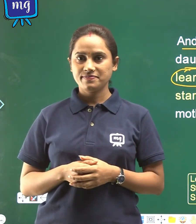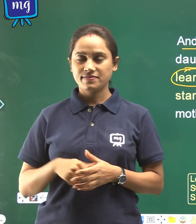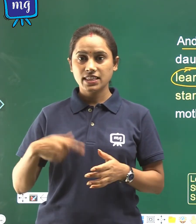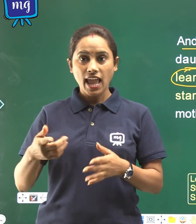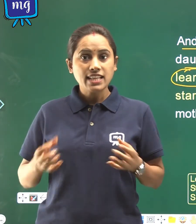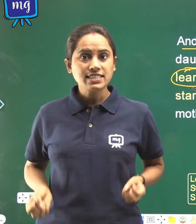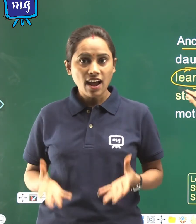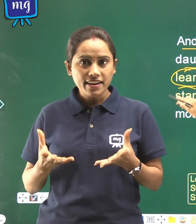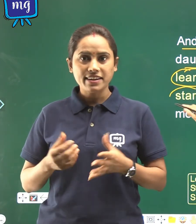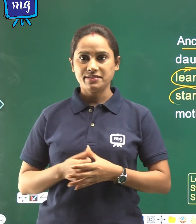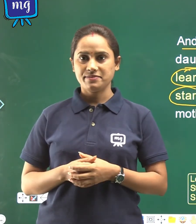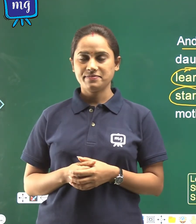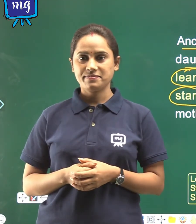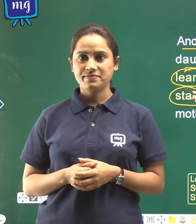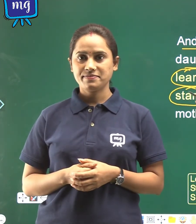and started